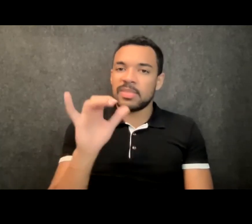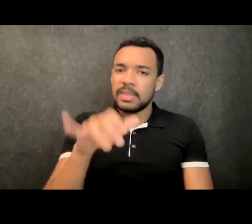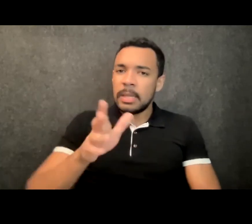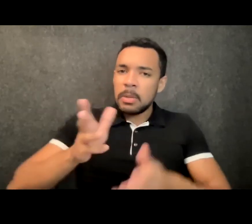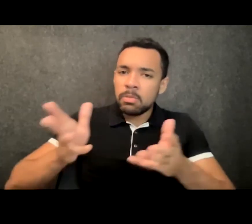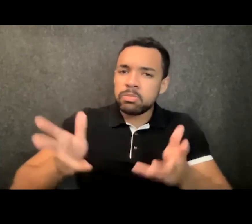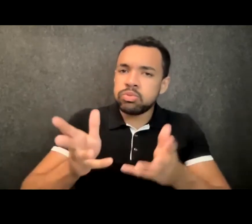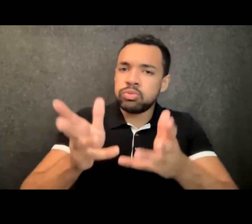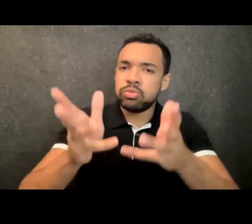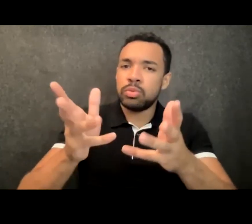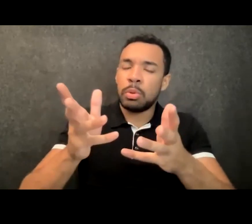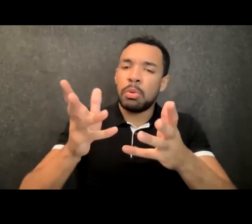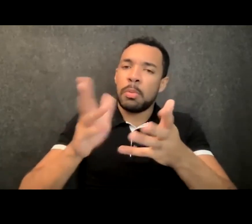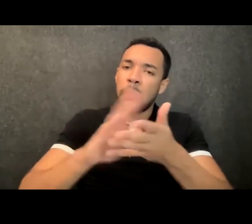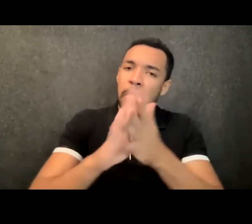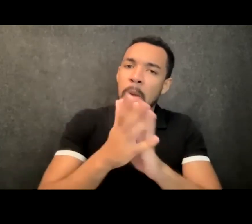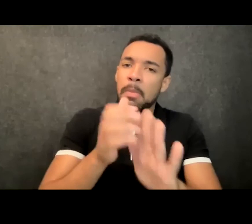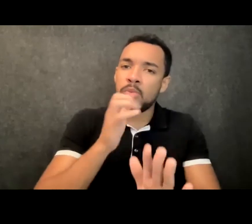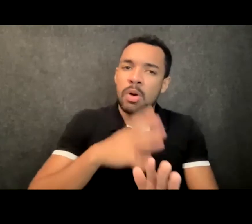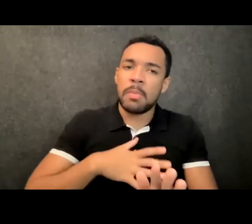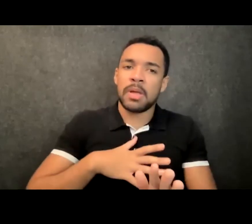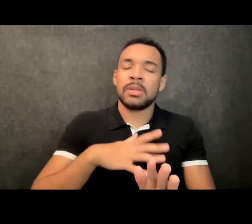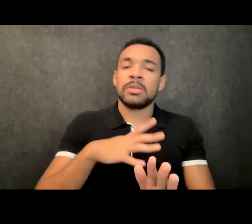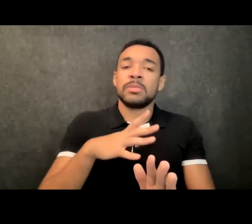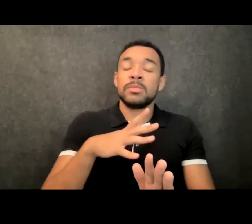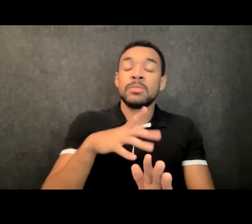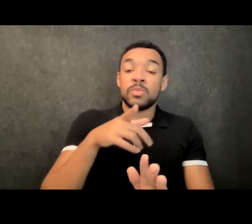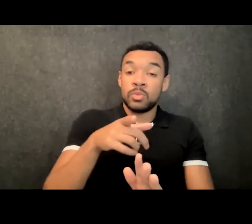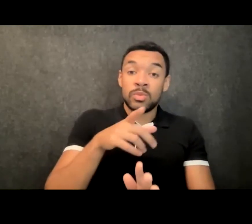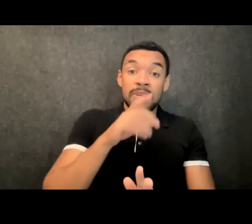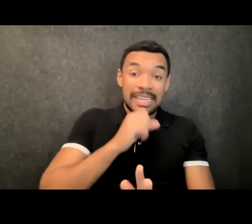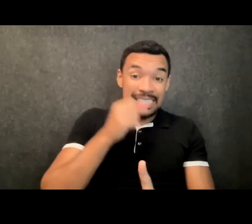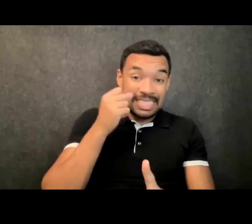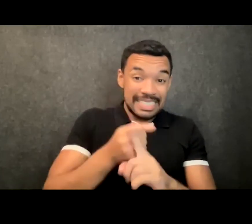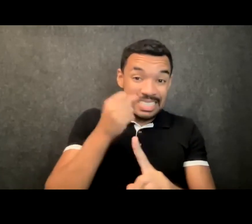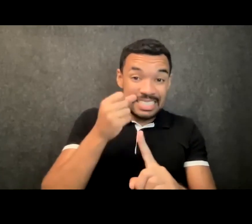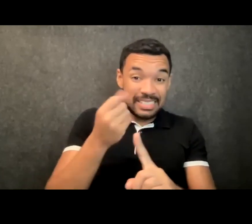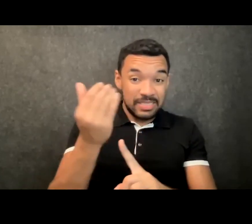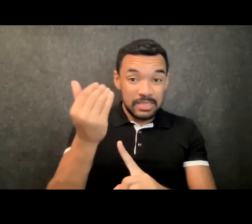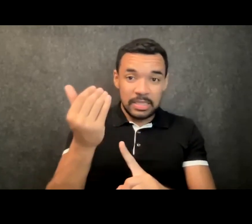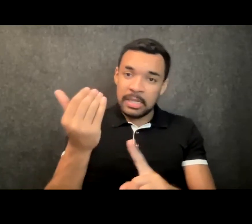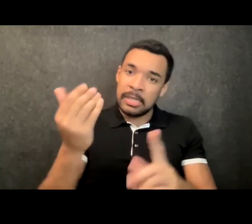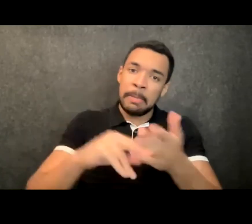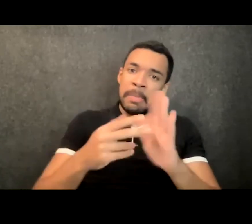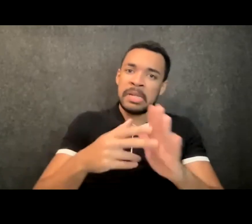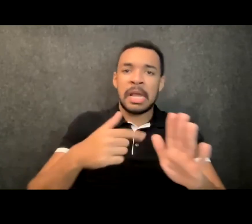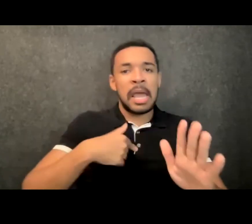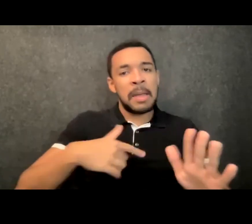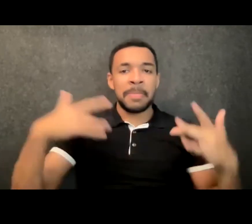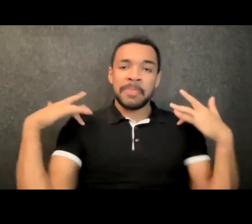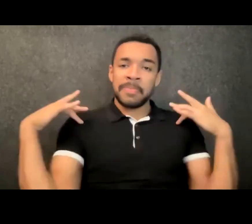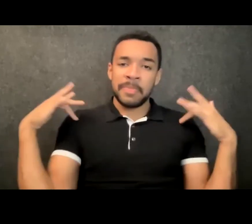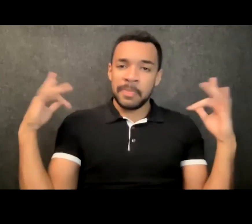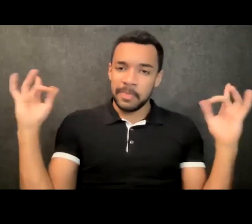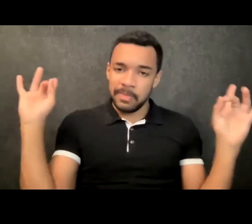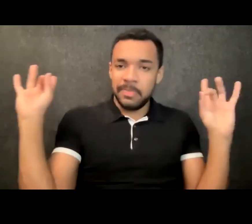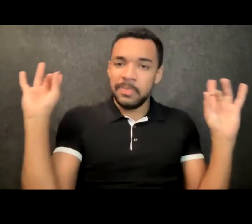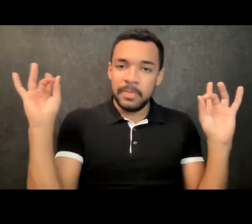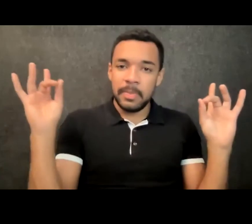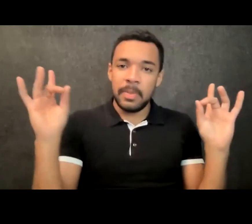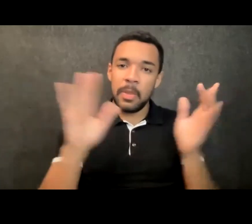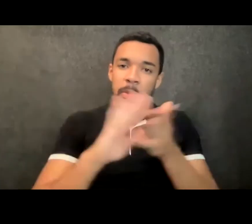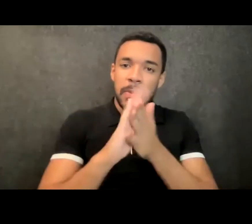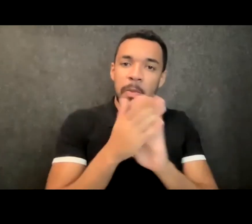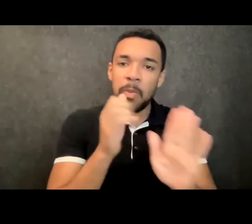Filipinx people have a debut, very serious. You turn 15, 16, and it's like, I'm a cis woman now. And I had one of